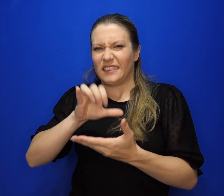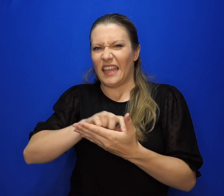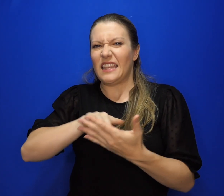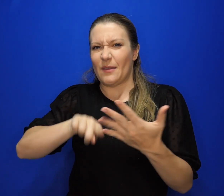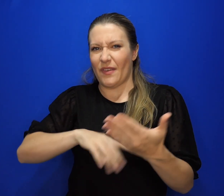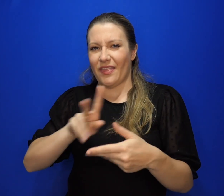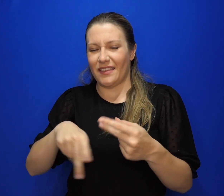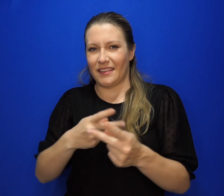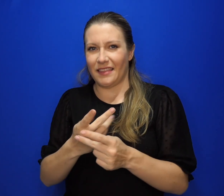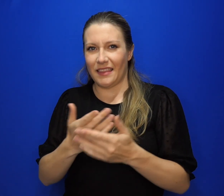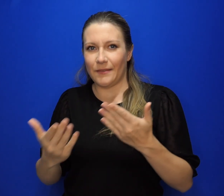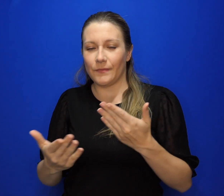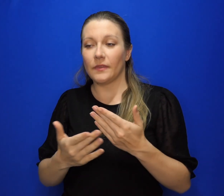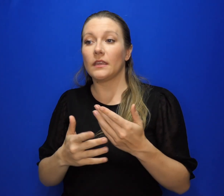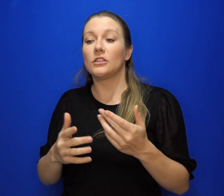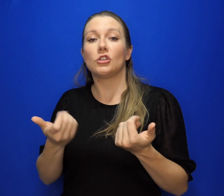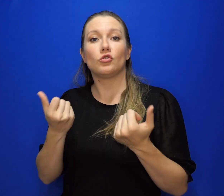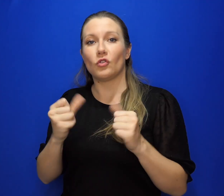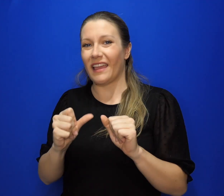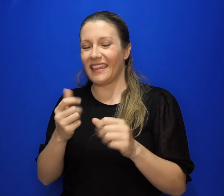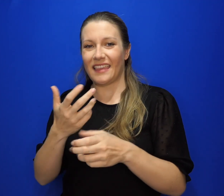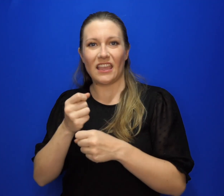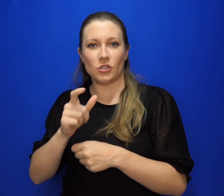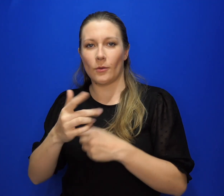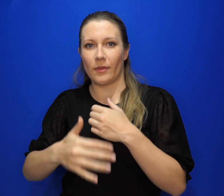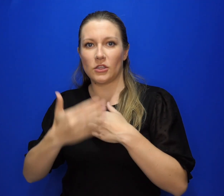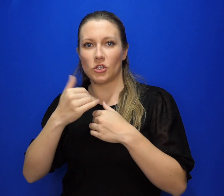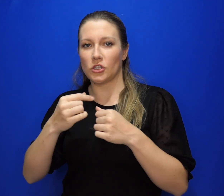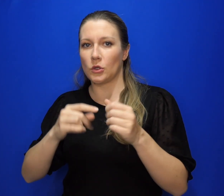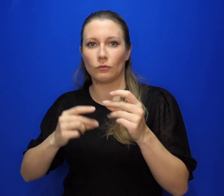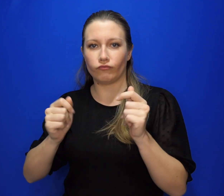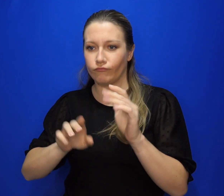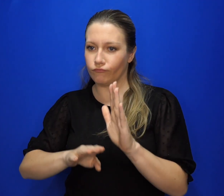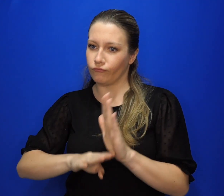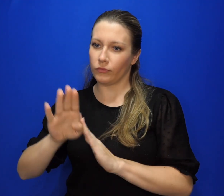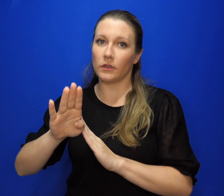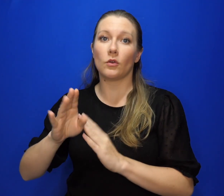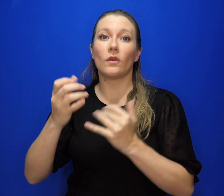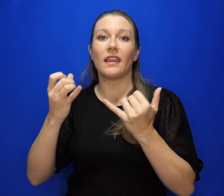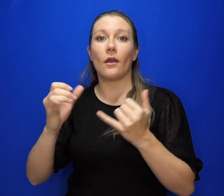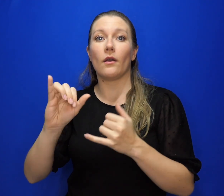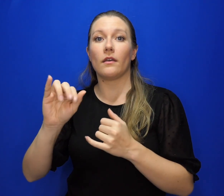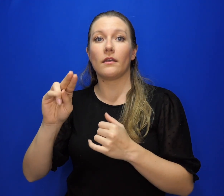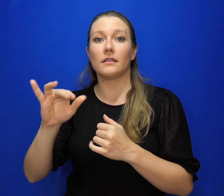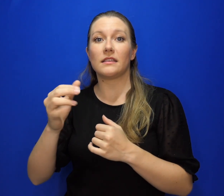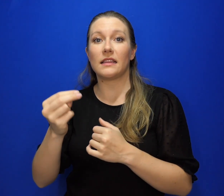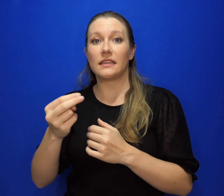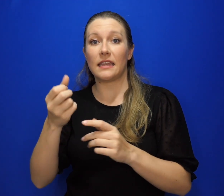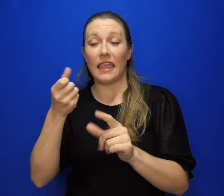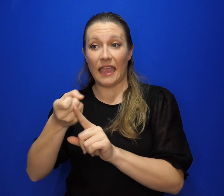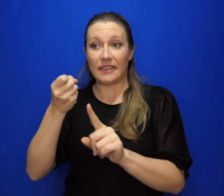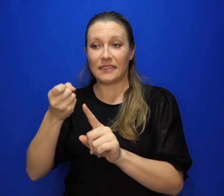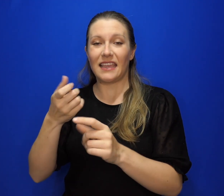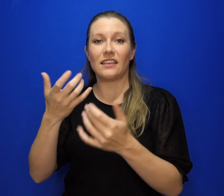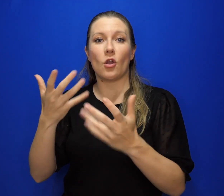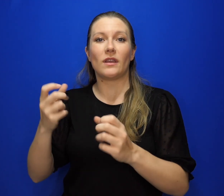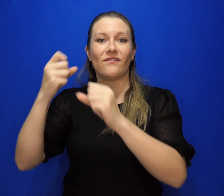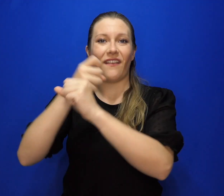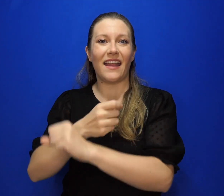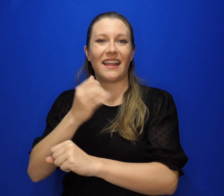start shooting your blood sugar up, so that when that insulin starts to hit, it's fighting against the rise already. Yes. Kind of the